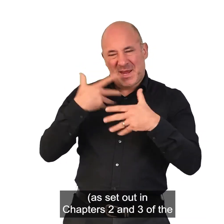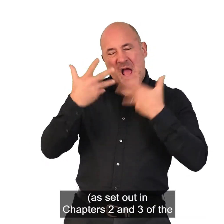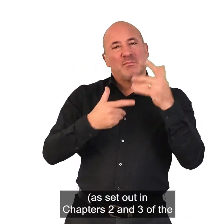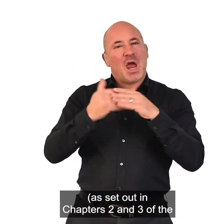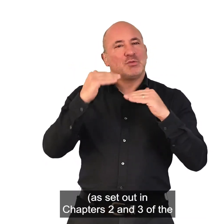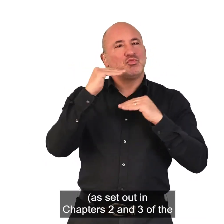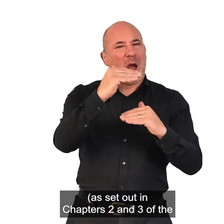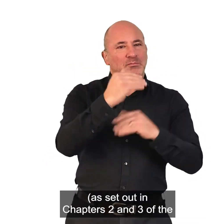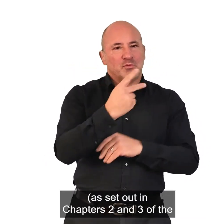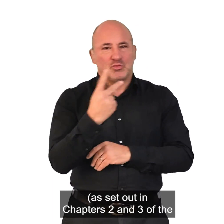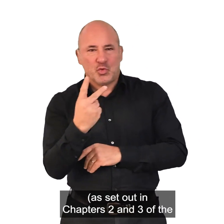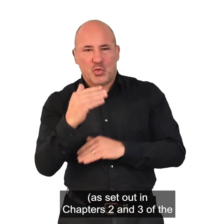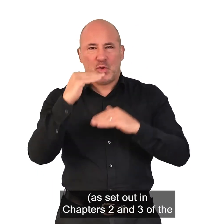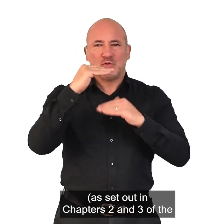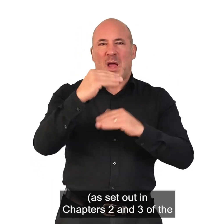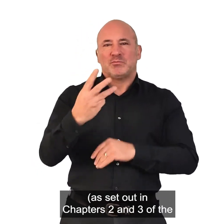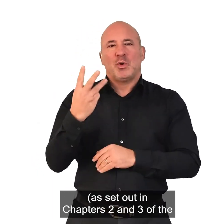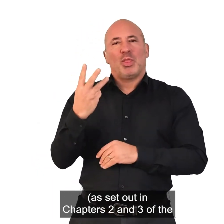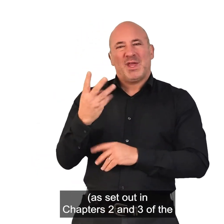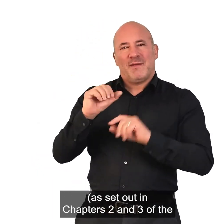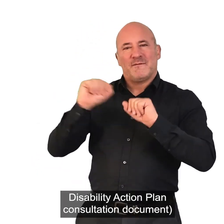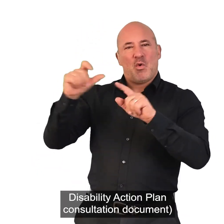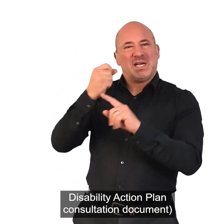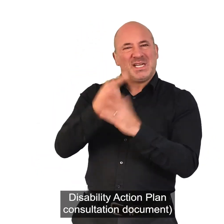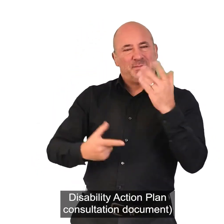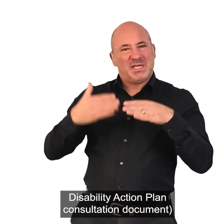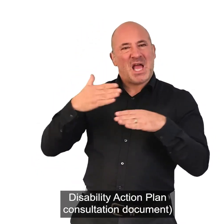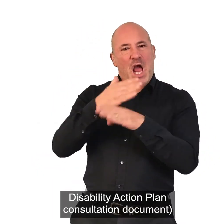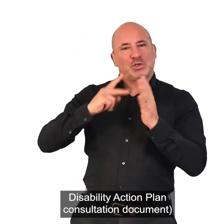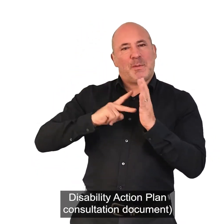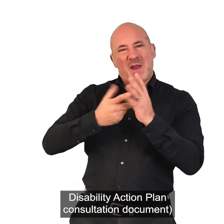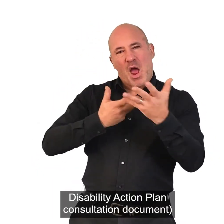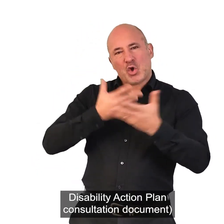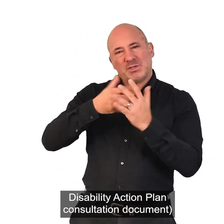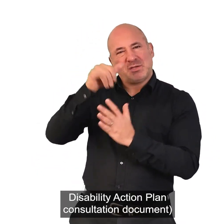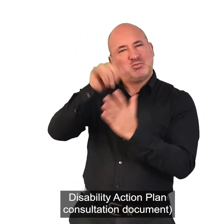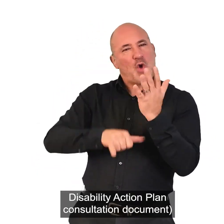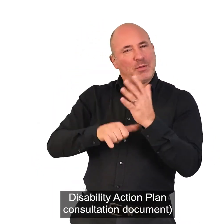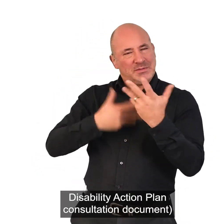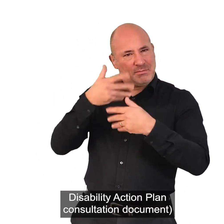as set out in Chapters 2 and 3 of the Disability Action Plan consultation document.